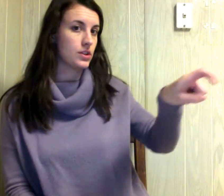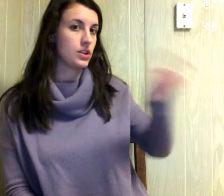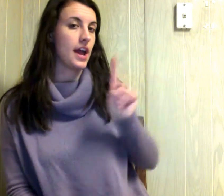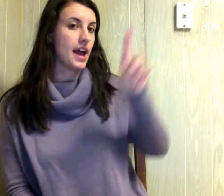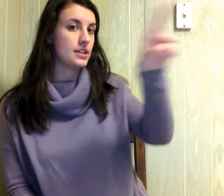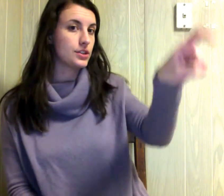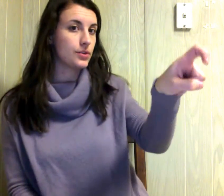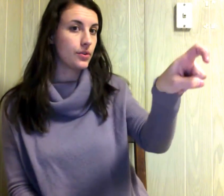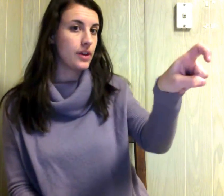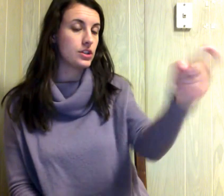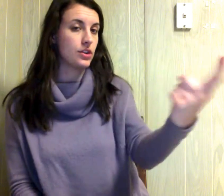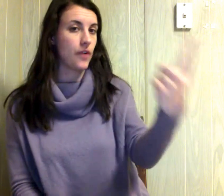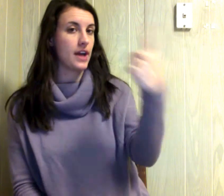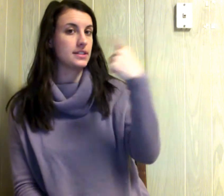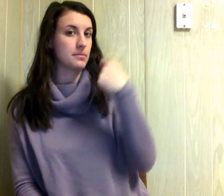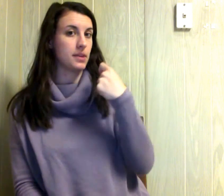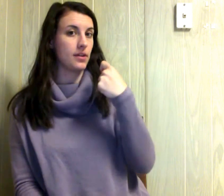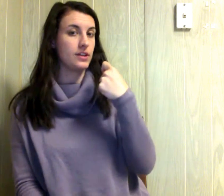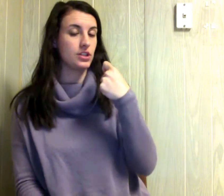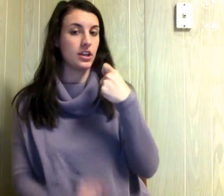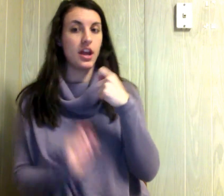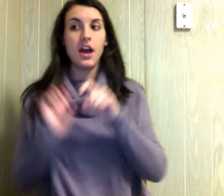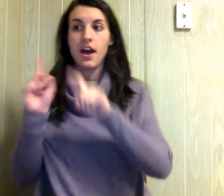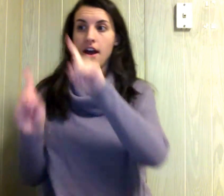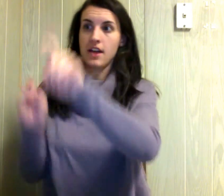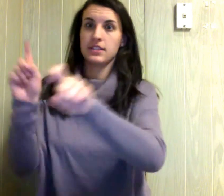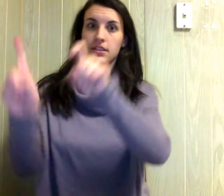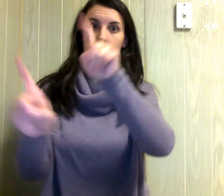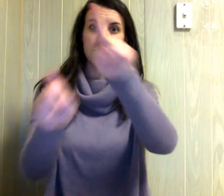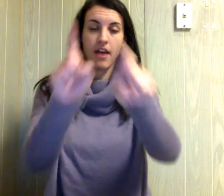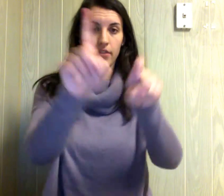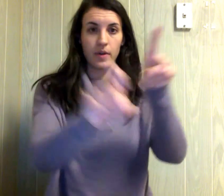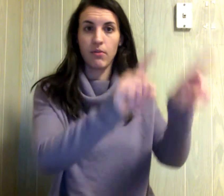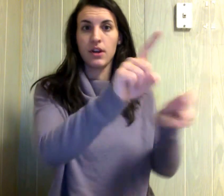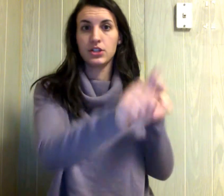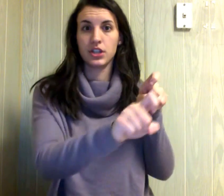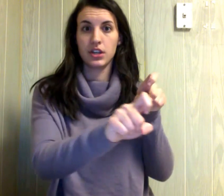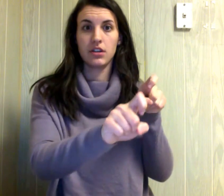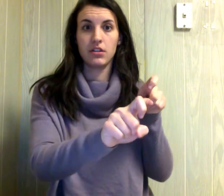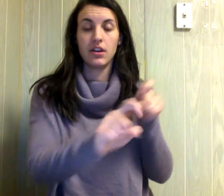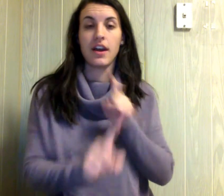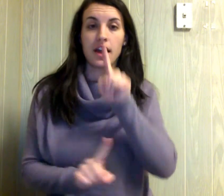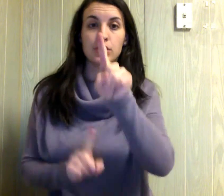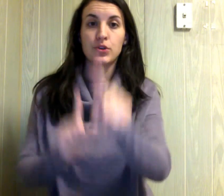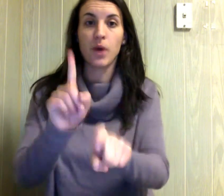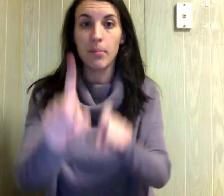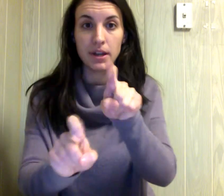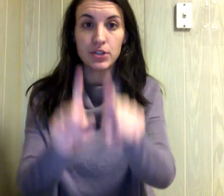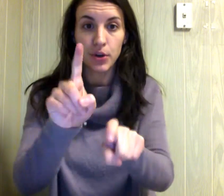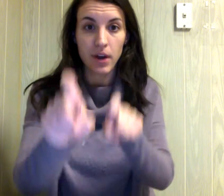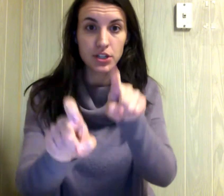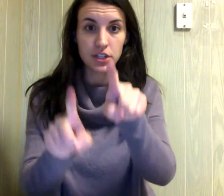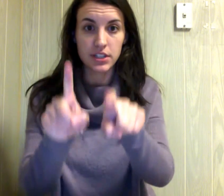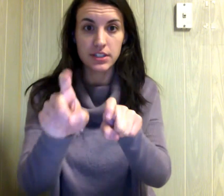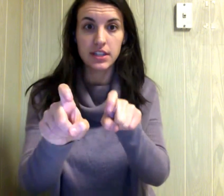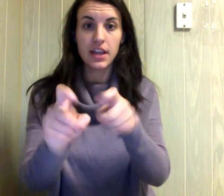I ask you a question, you ask me a question, I ask everyone a question. I ask you a bunch of questions, and